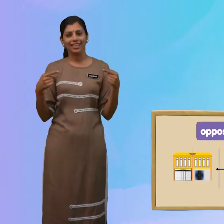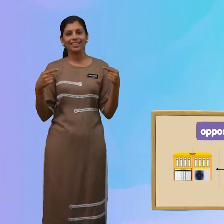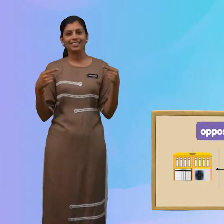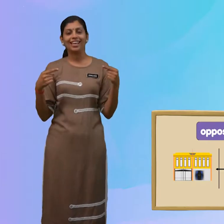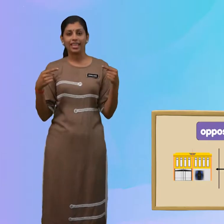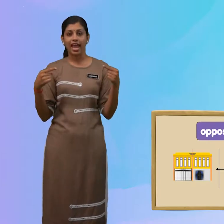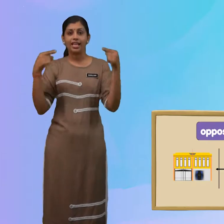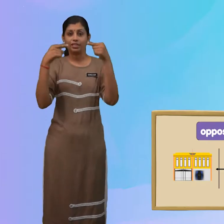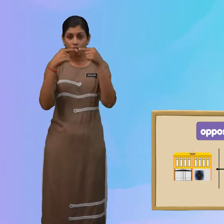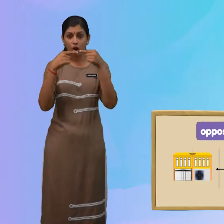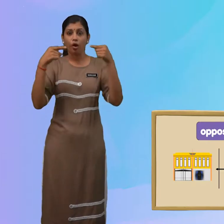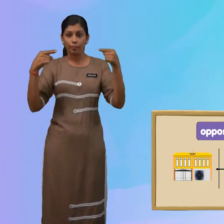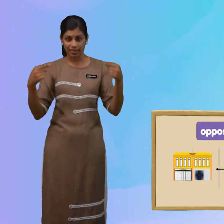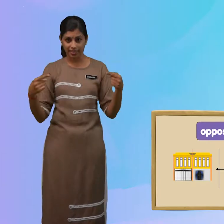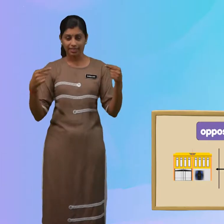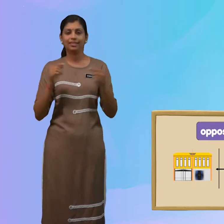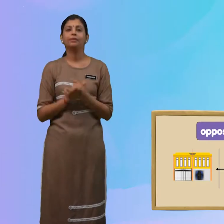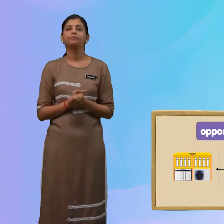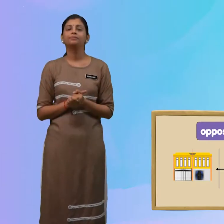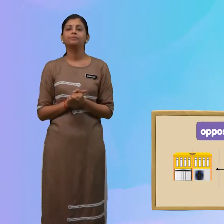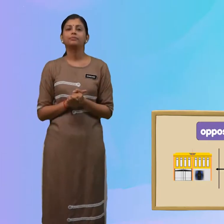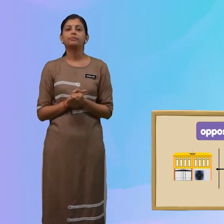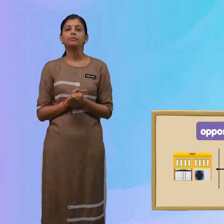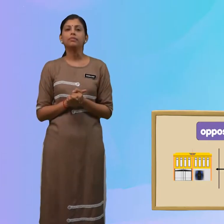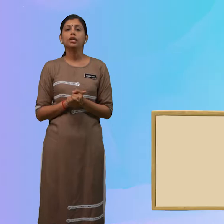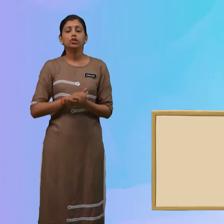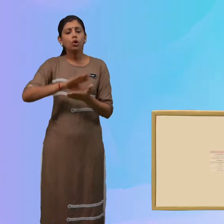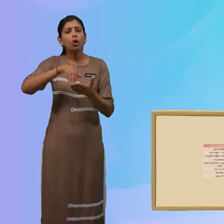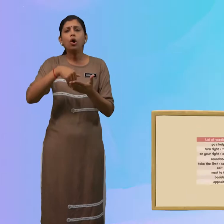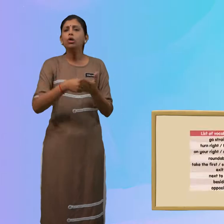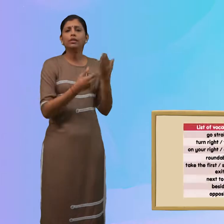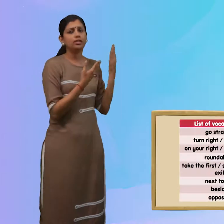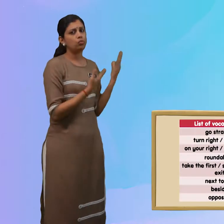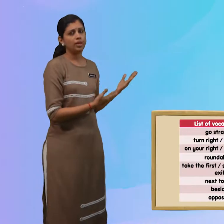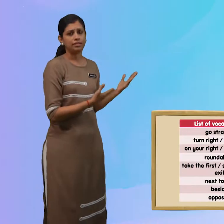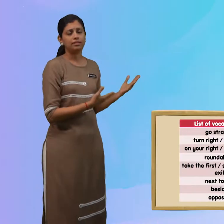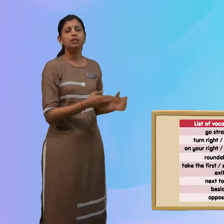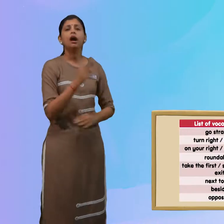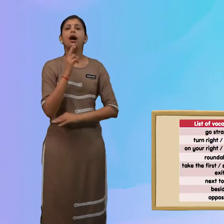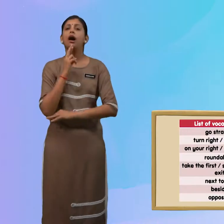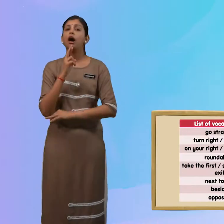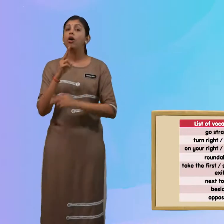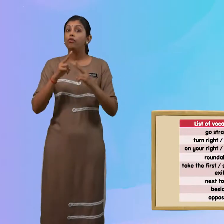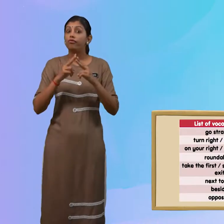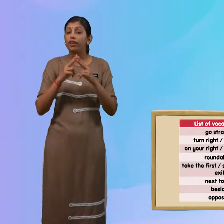opposite. Yes, opposite. So all these words are